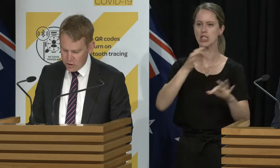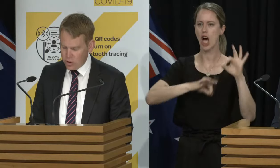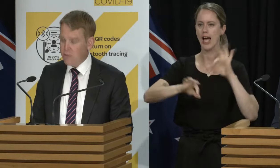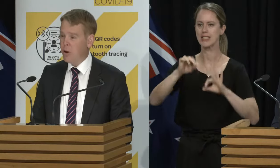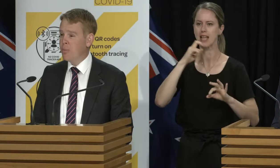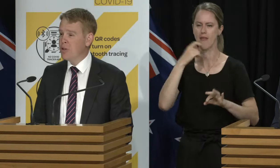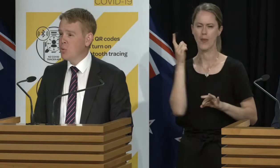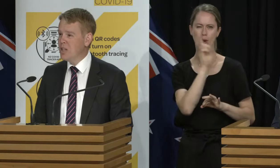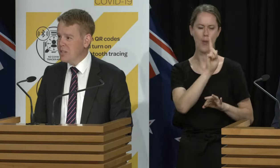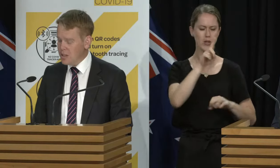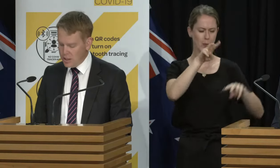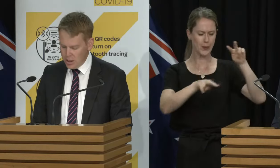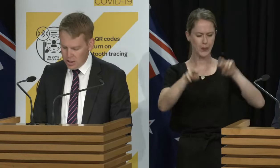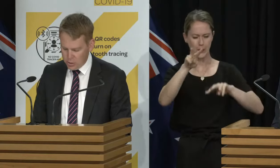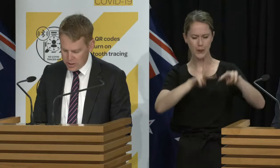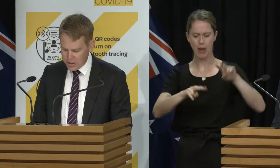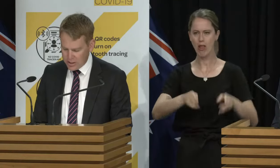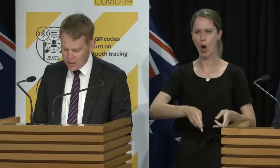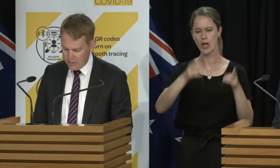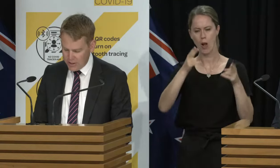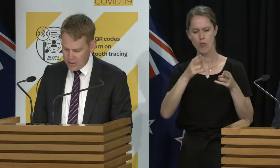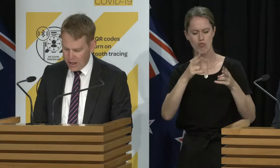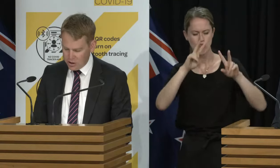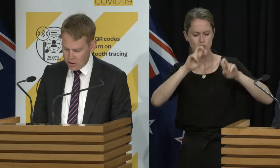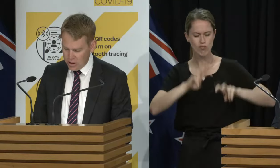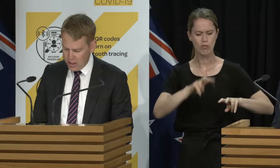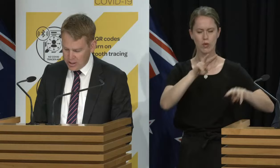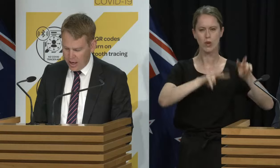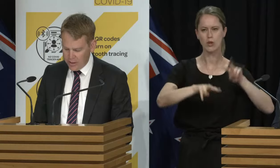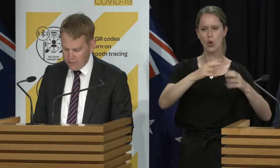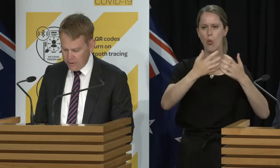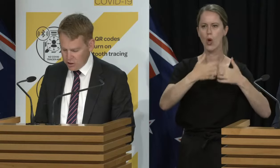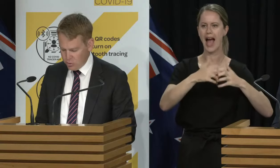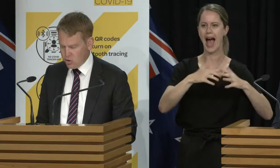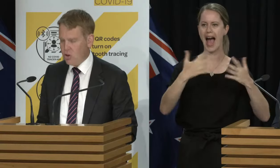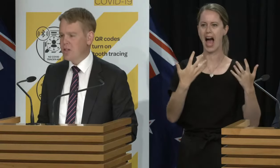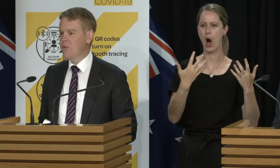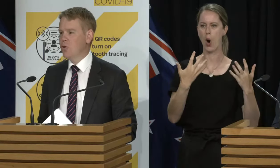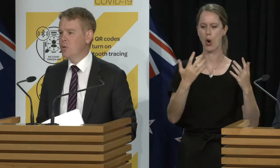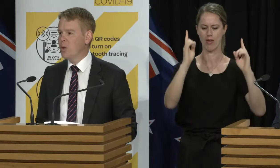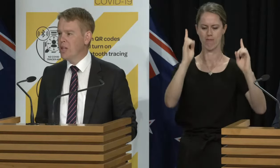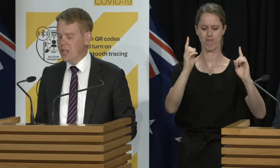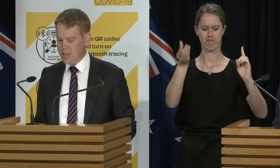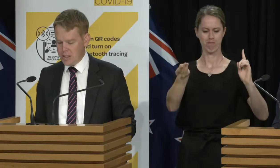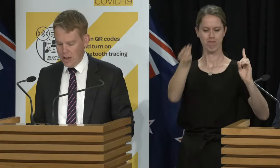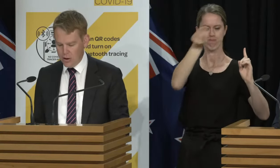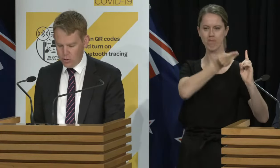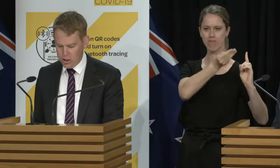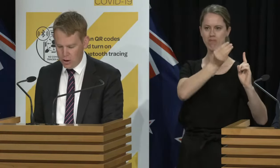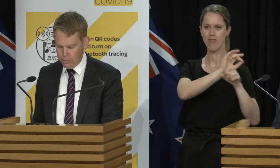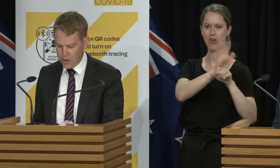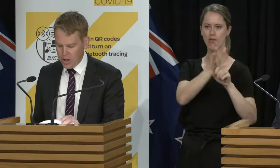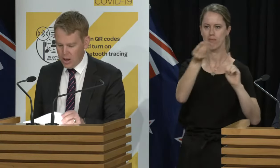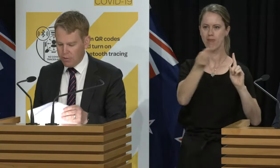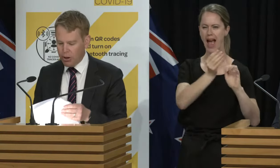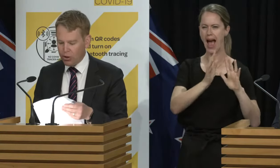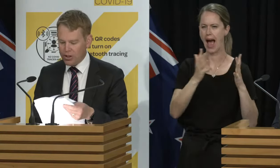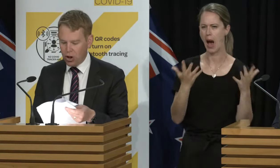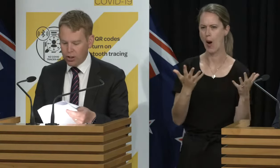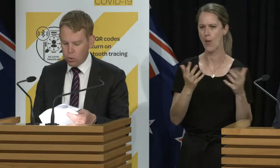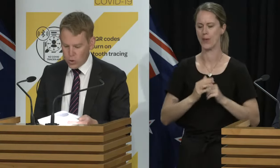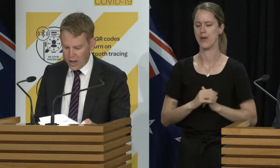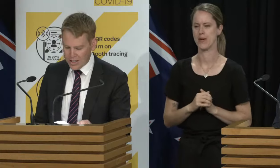yesterday to do environmental testing to assist the investigation into how the infection was transferred between guests at the hotel. They've